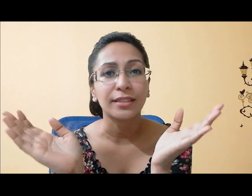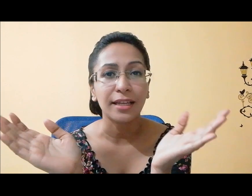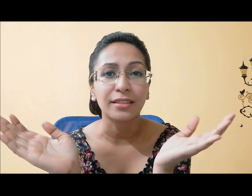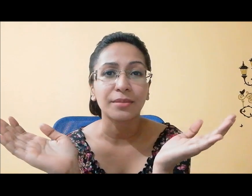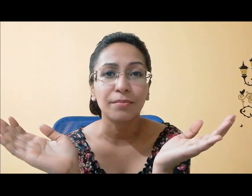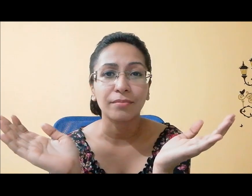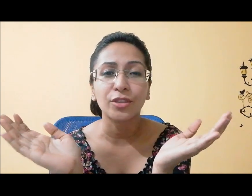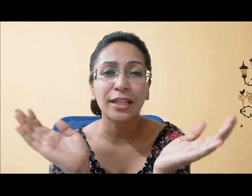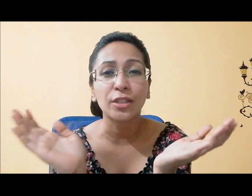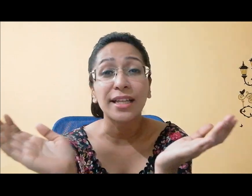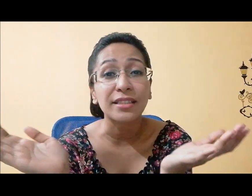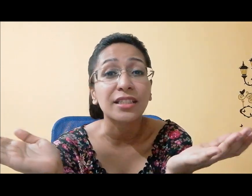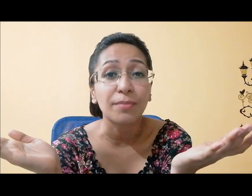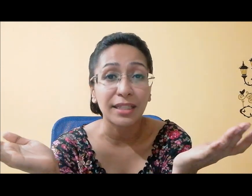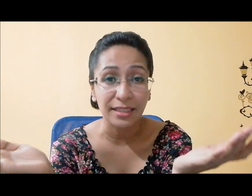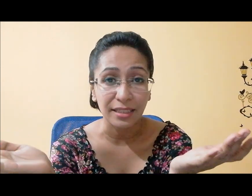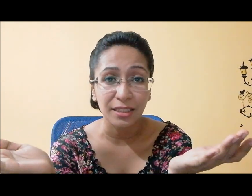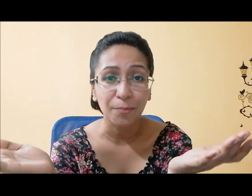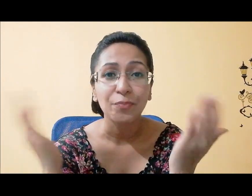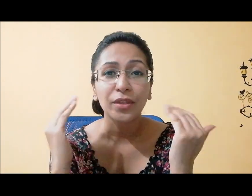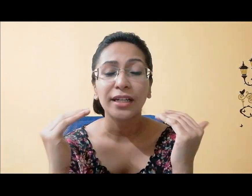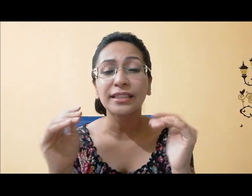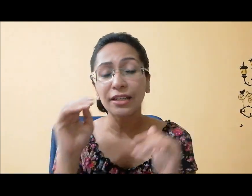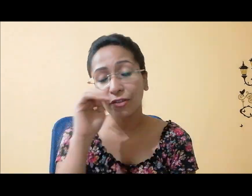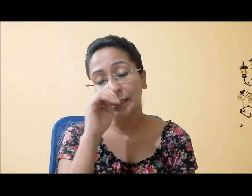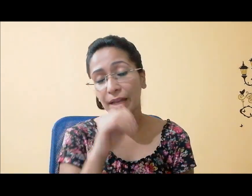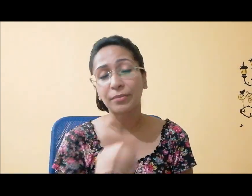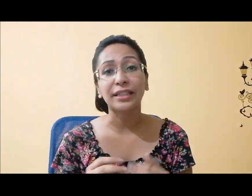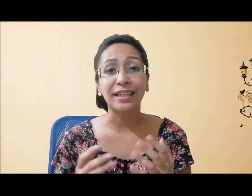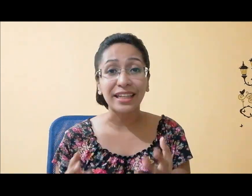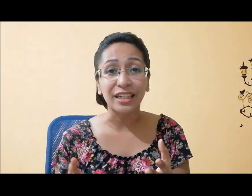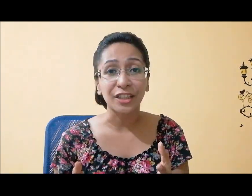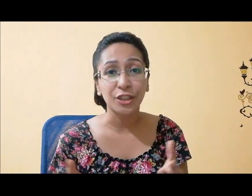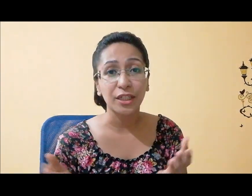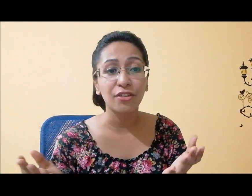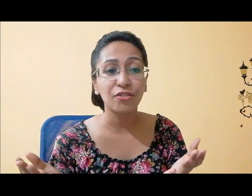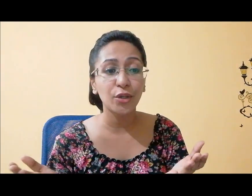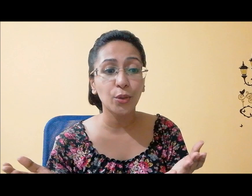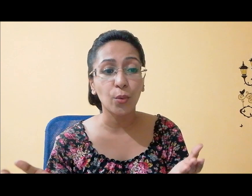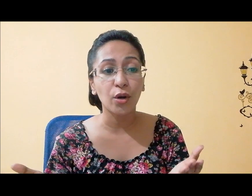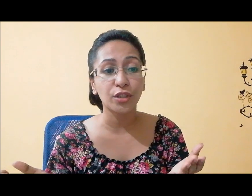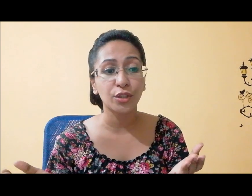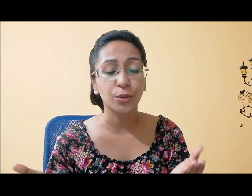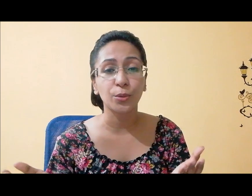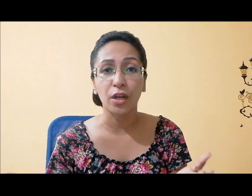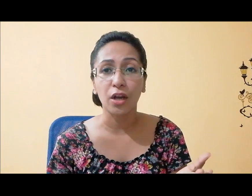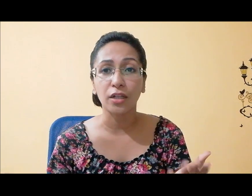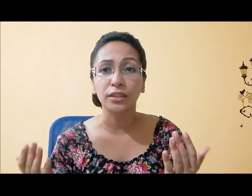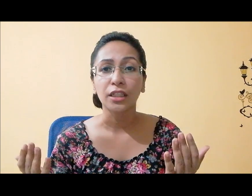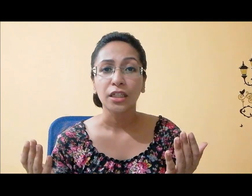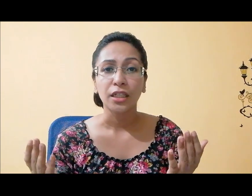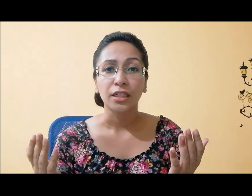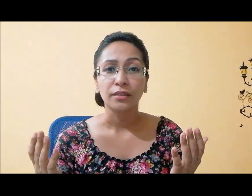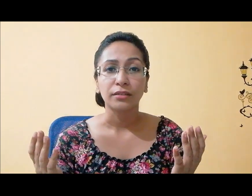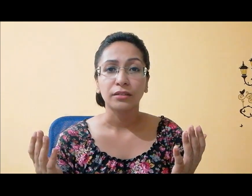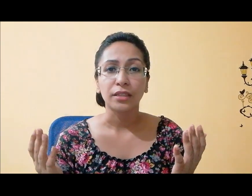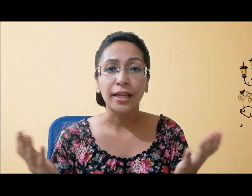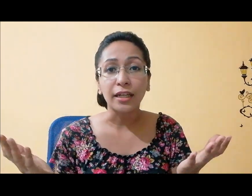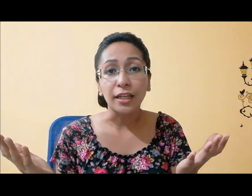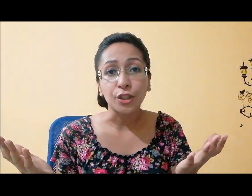sentence so that your sentences make sense. It's like, for example, in English, if you were to learn English for